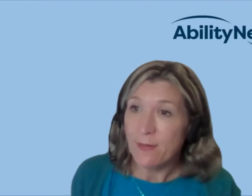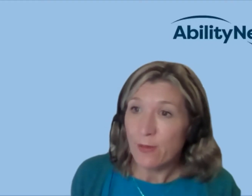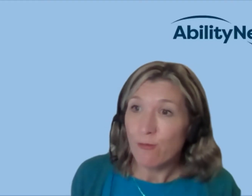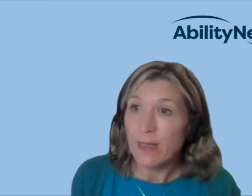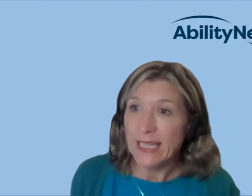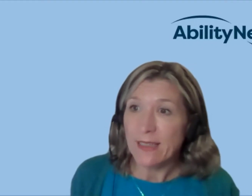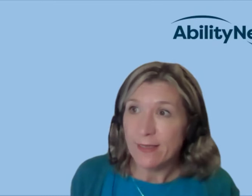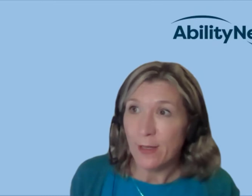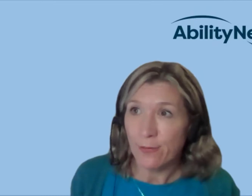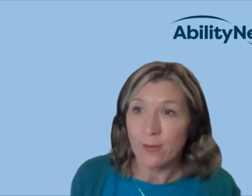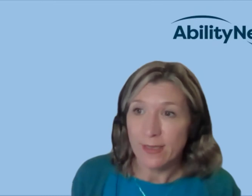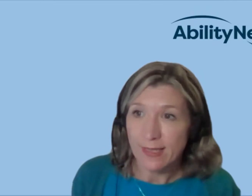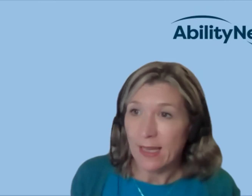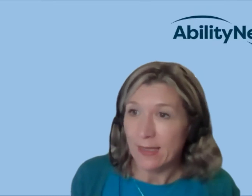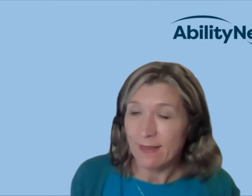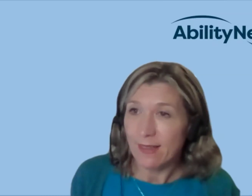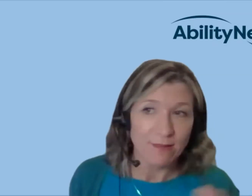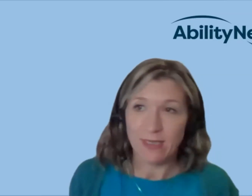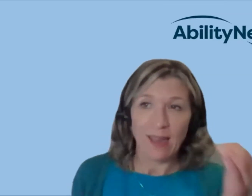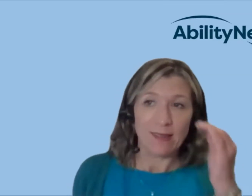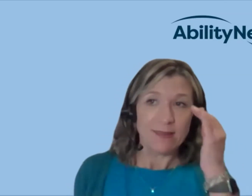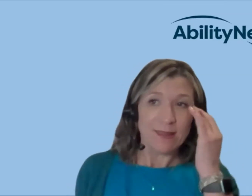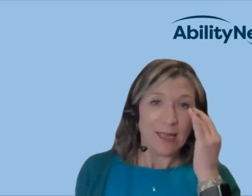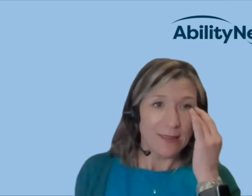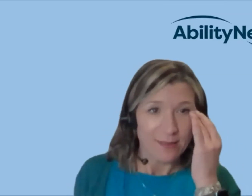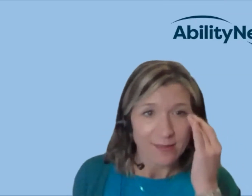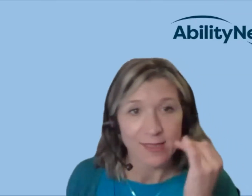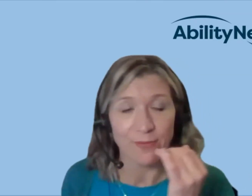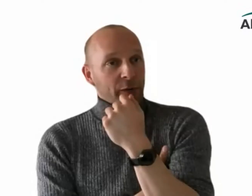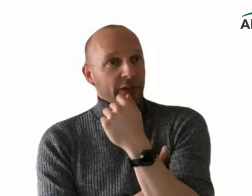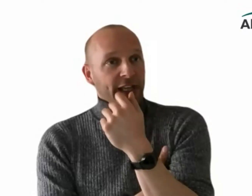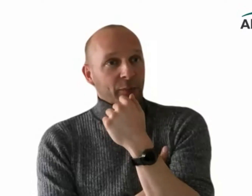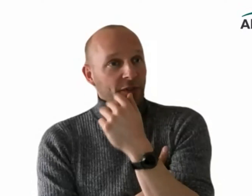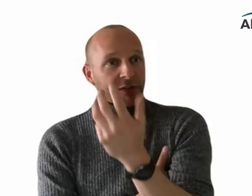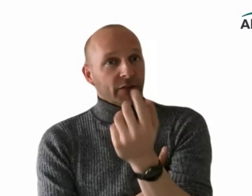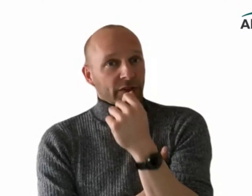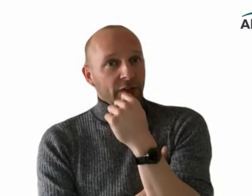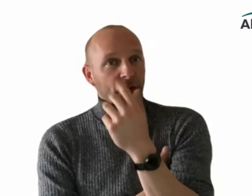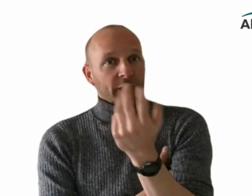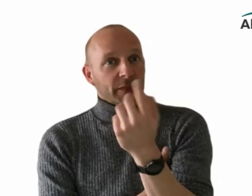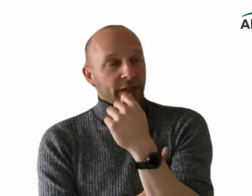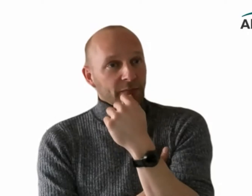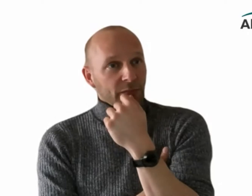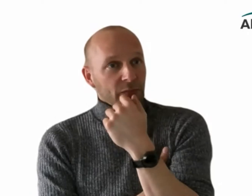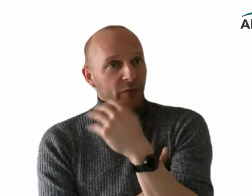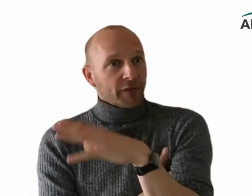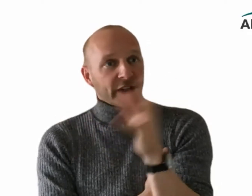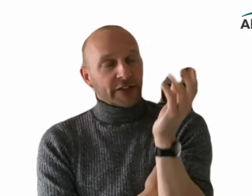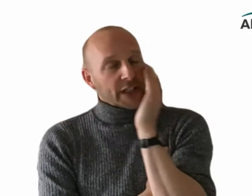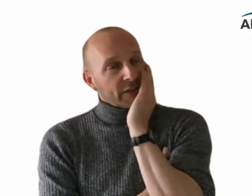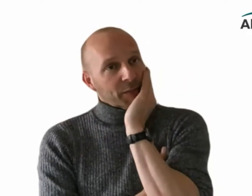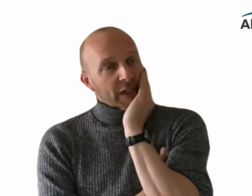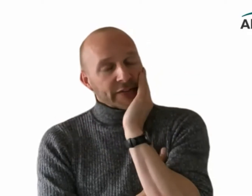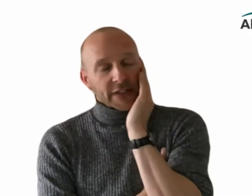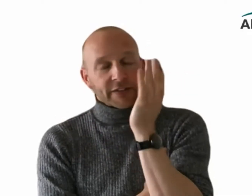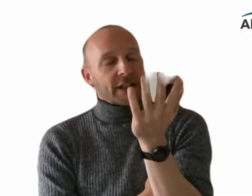had something really insightful to say. Yeah, definitely. The moment the camera goes off or the conversation